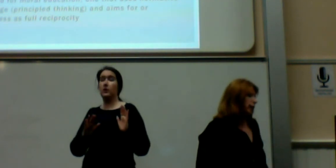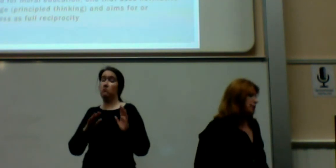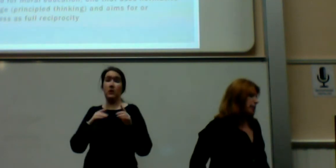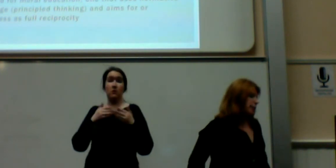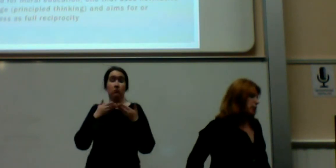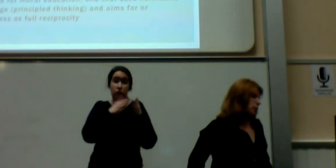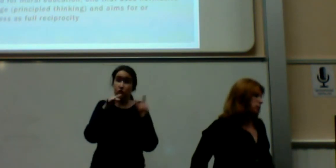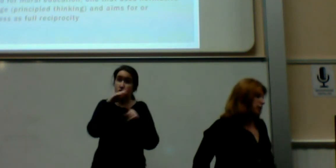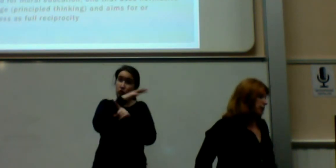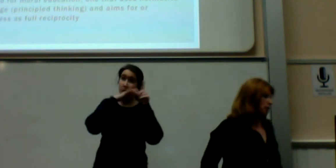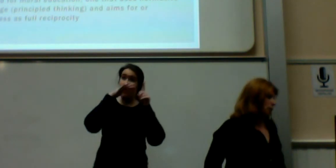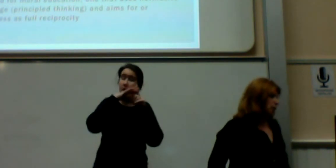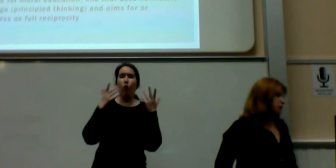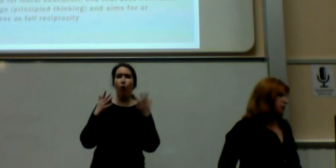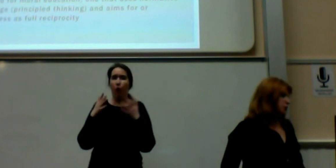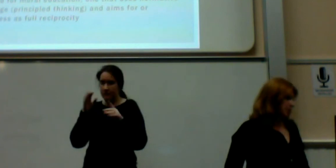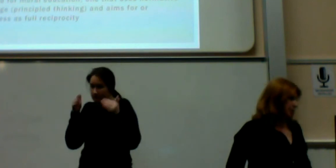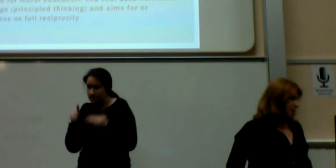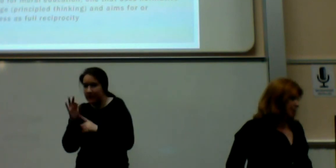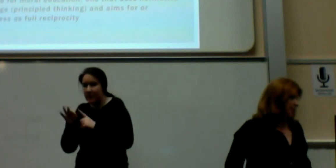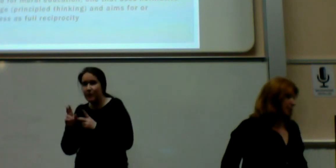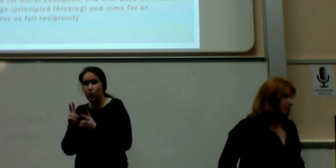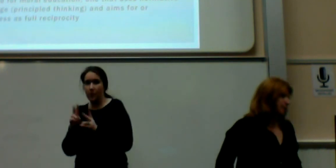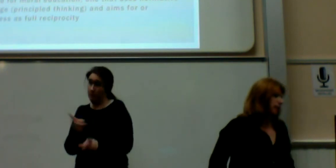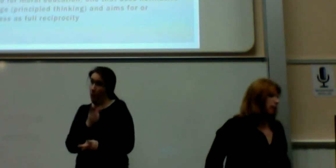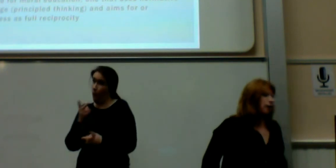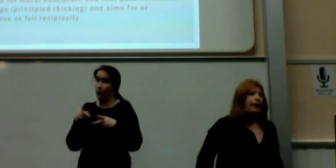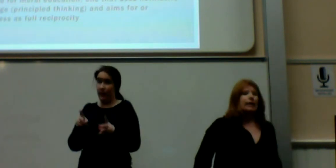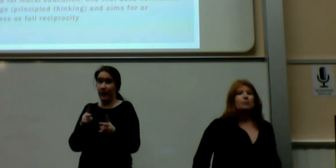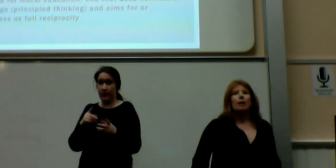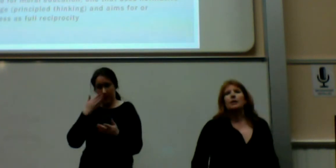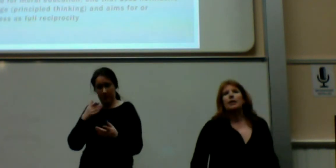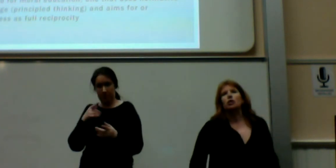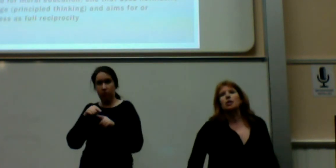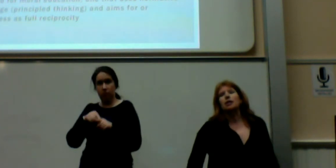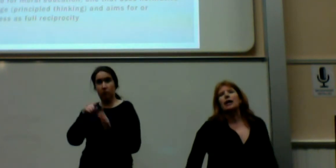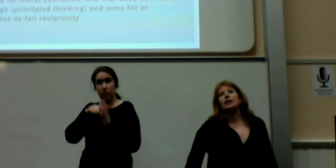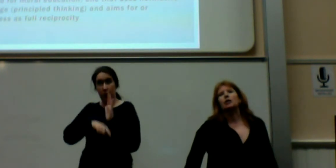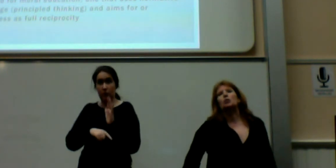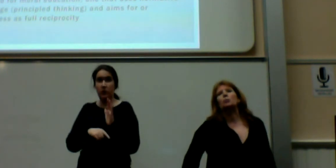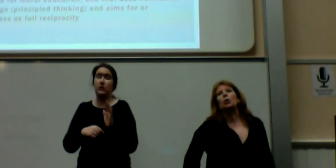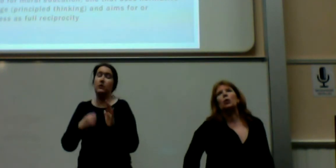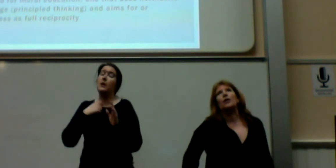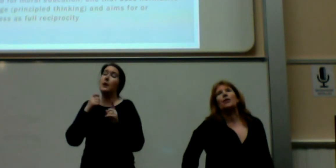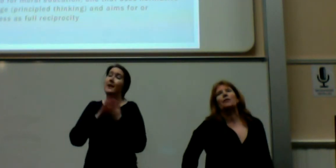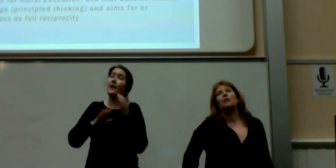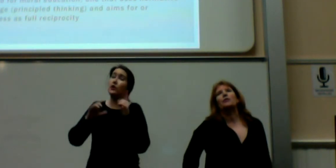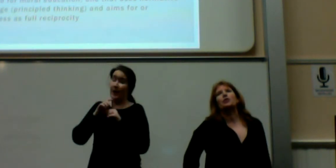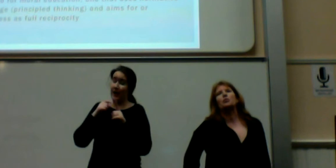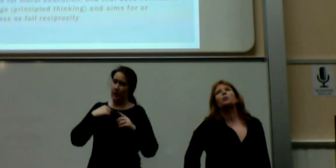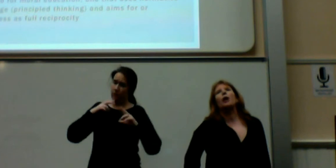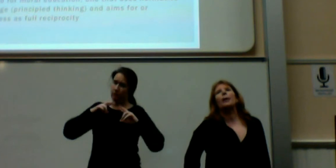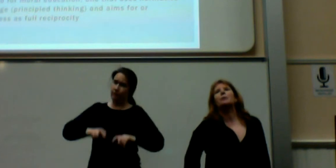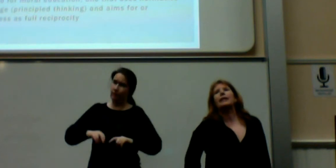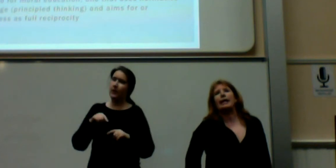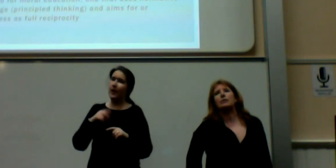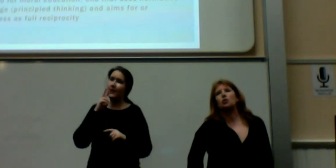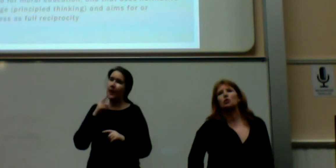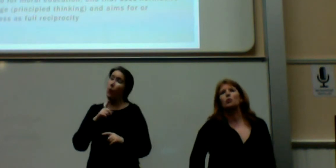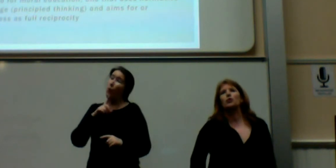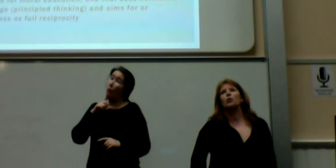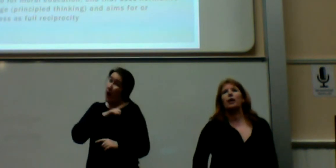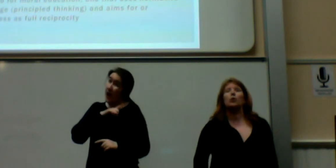macro and micro level of reasoning. In my PhD, I explore that this